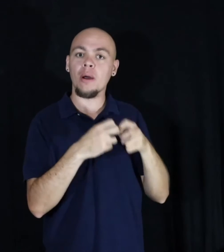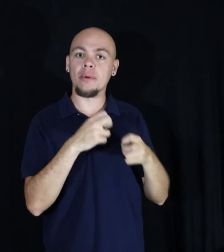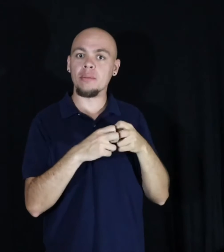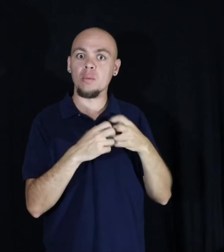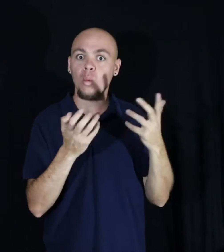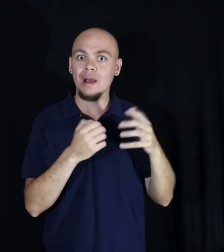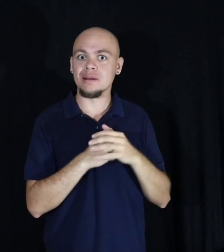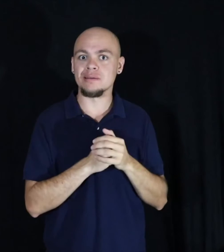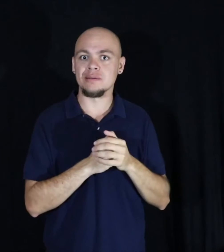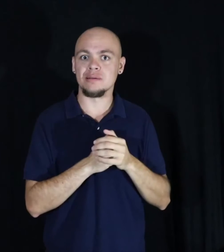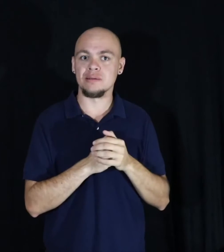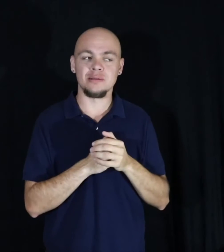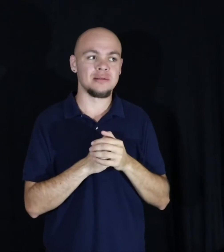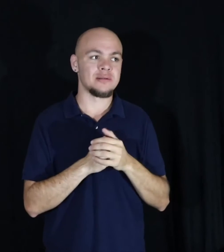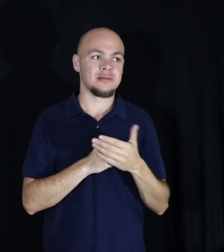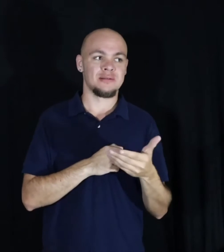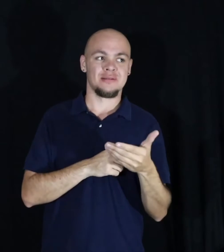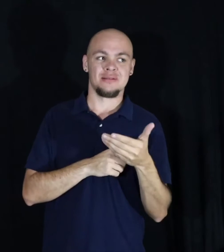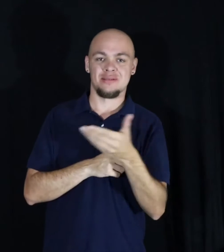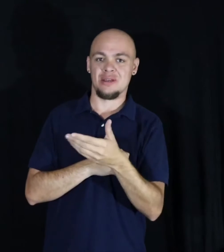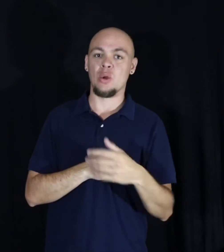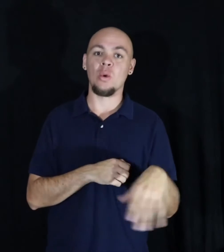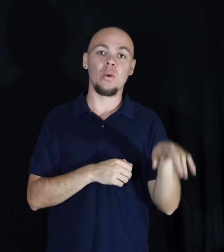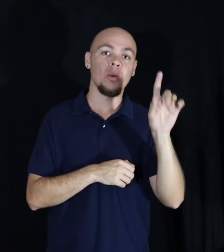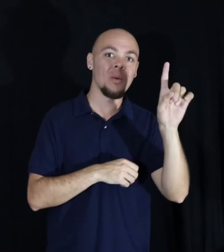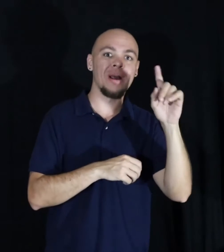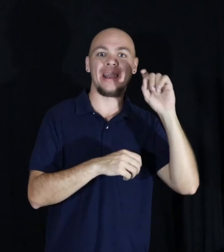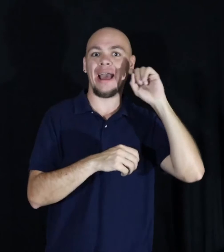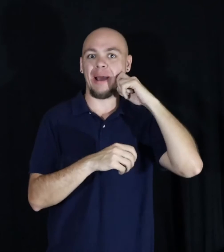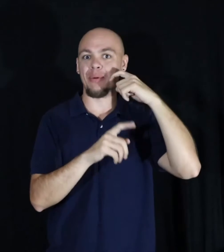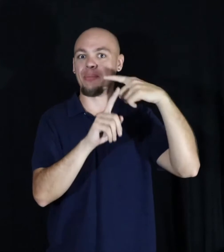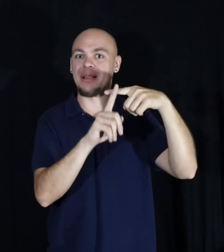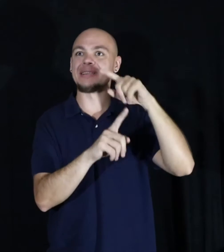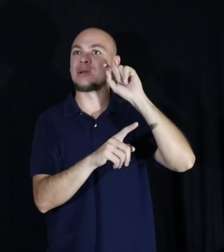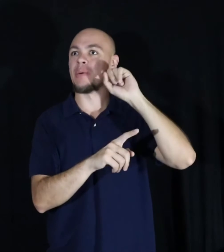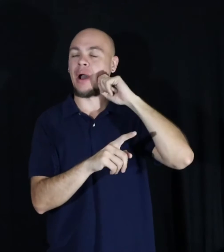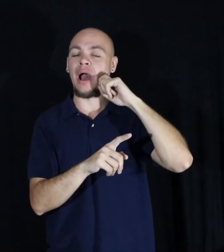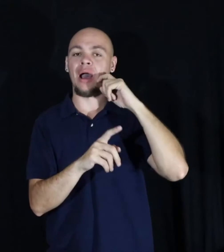way. And she used 1 apple plus 1 apple as